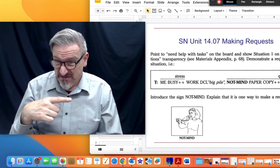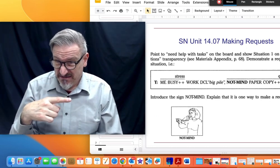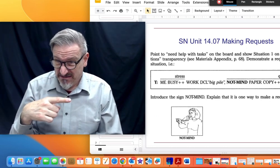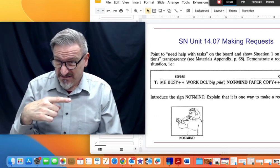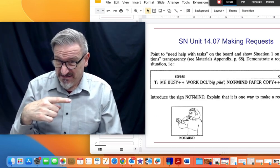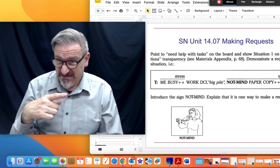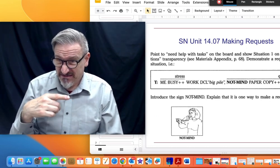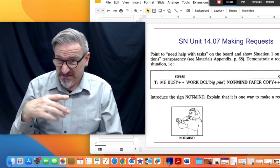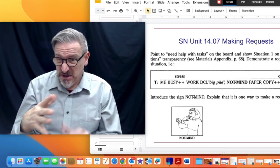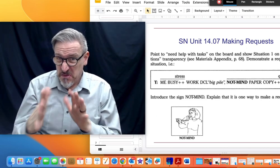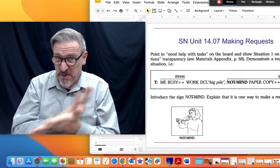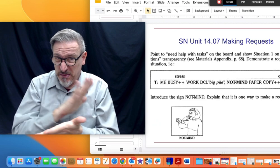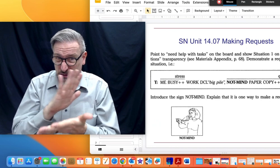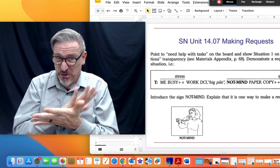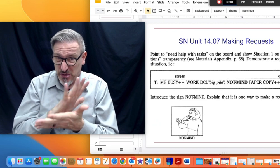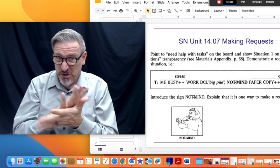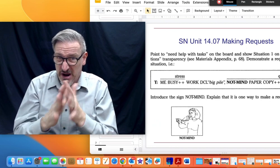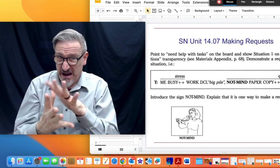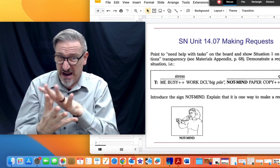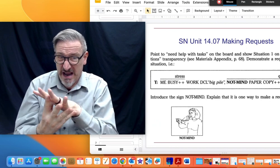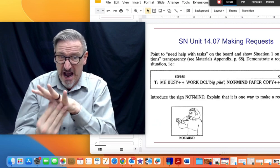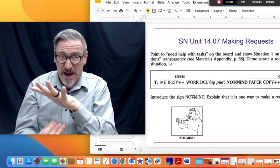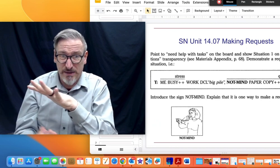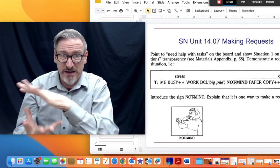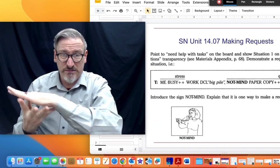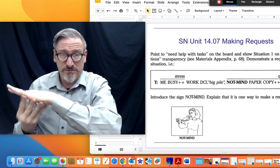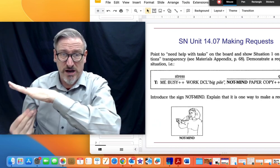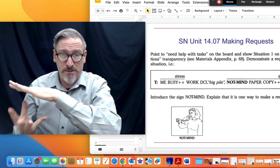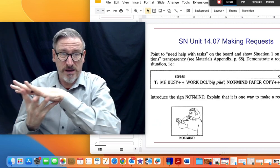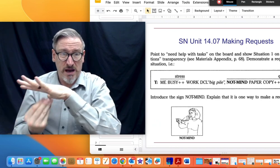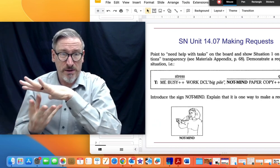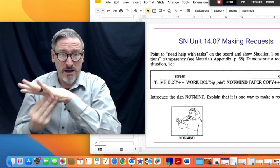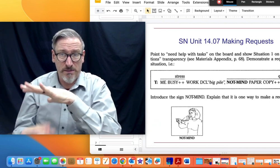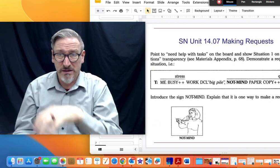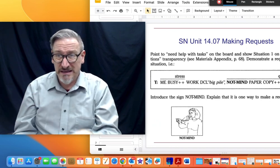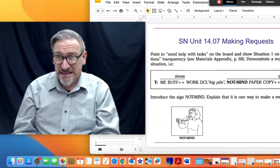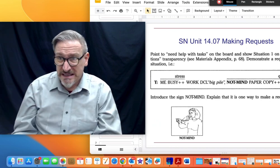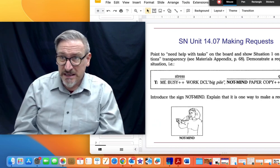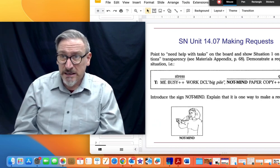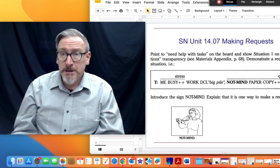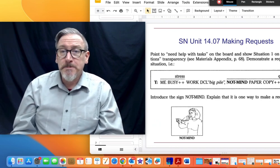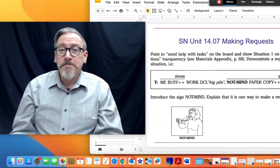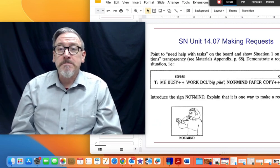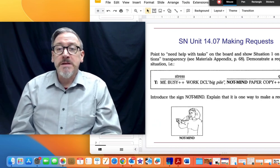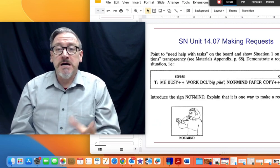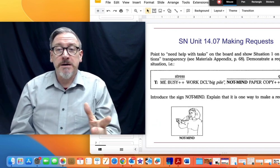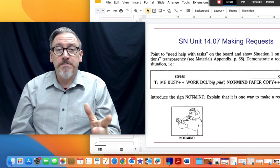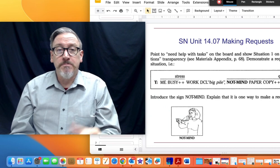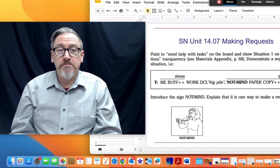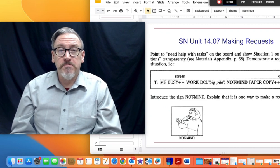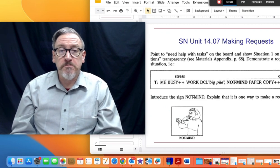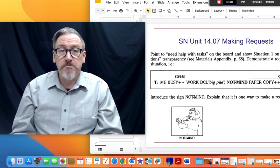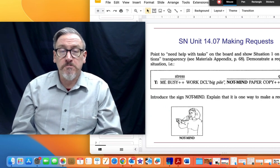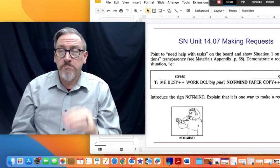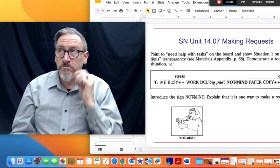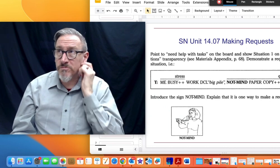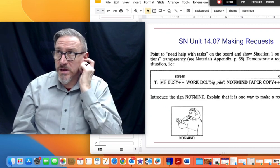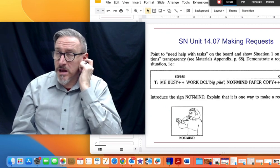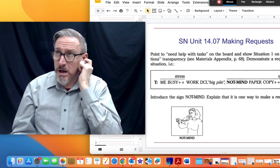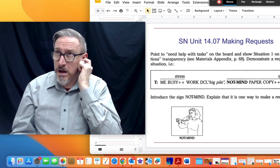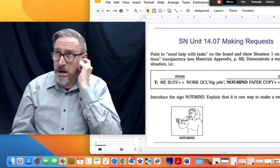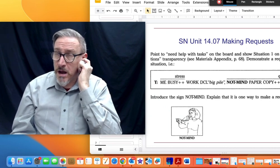mind? Paper, copy, copy, copy, copy. Um,